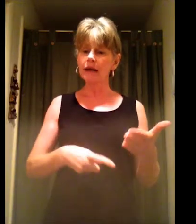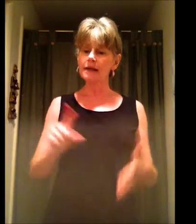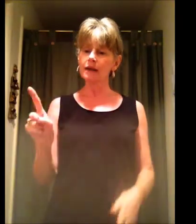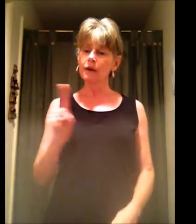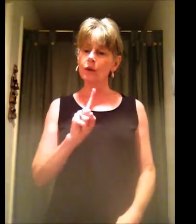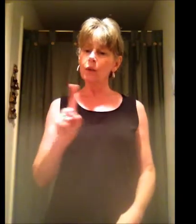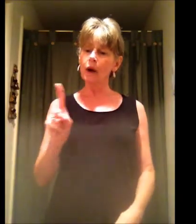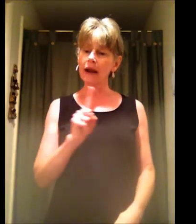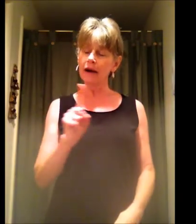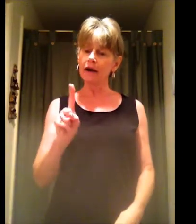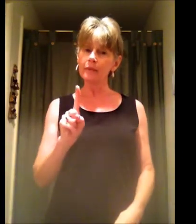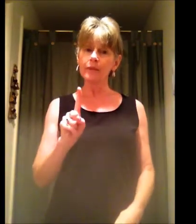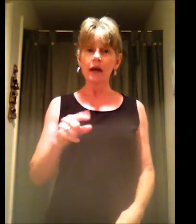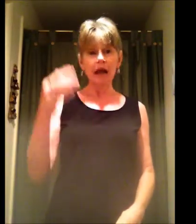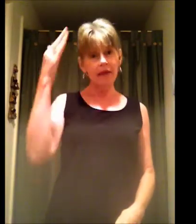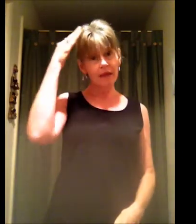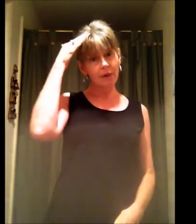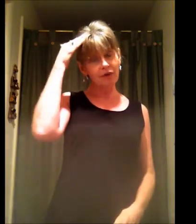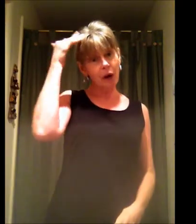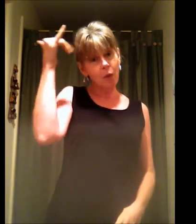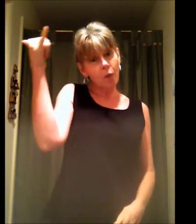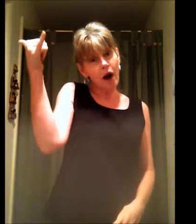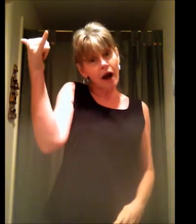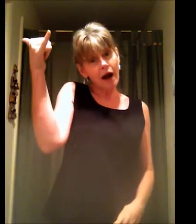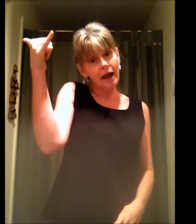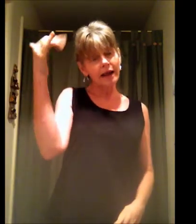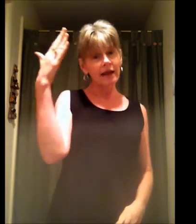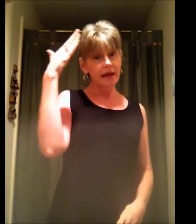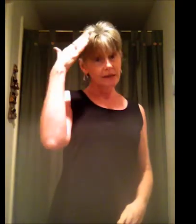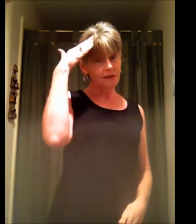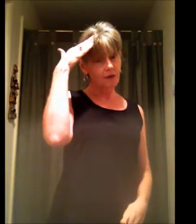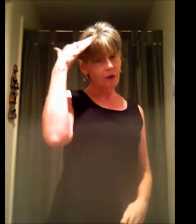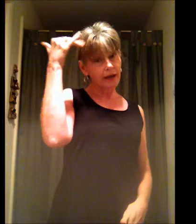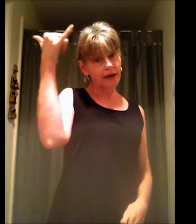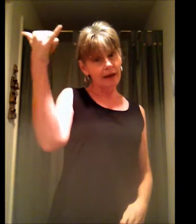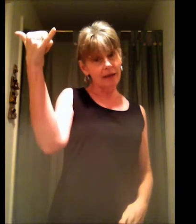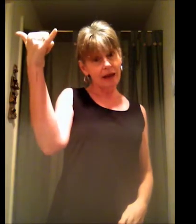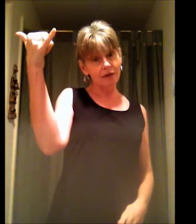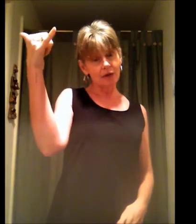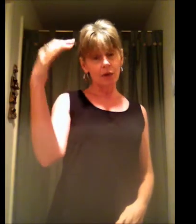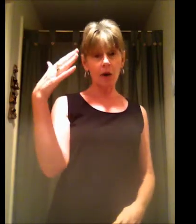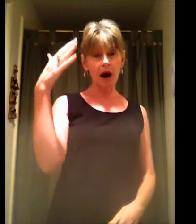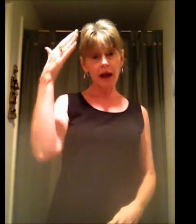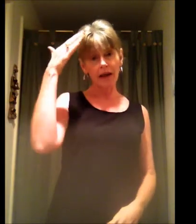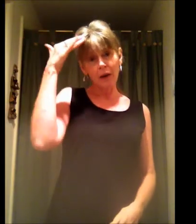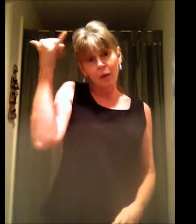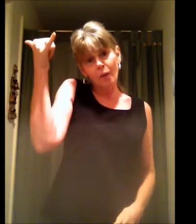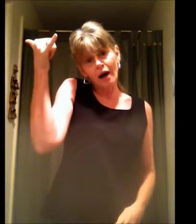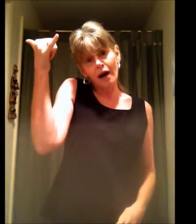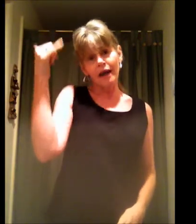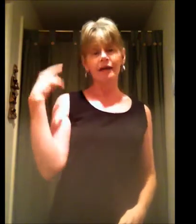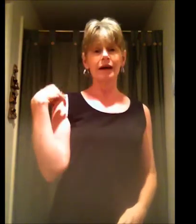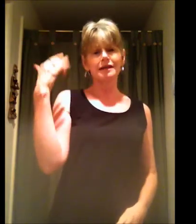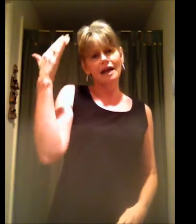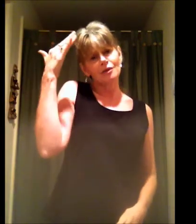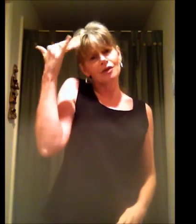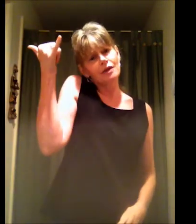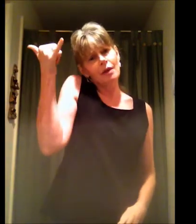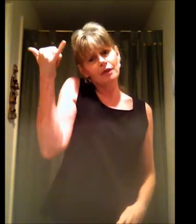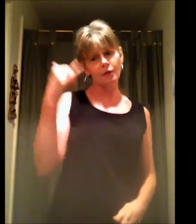what, where, and then we've got why. It's a full hand coming out to a Y. Why? A lot of times you do that with a